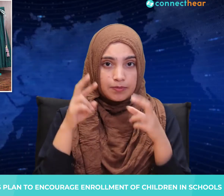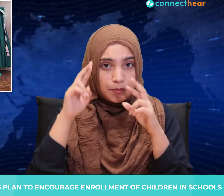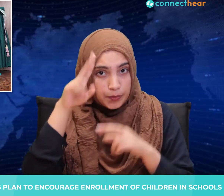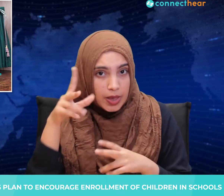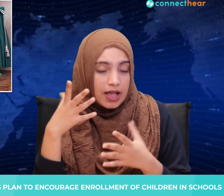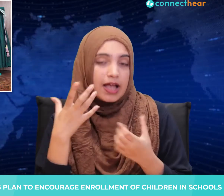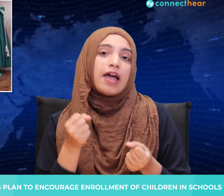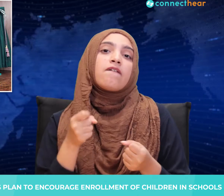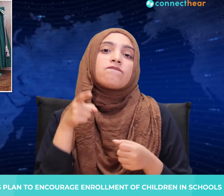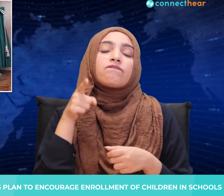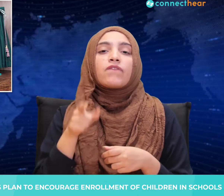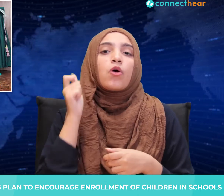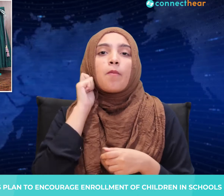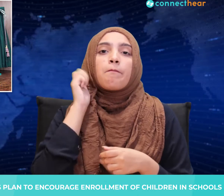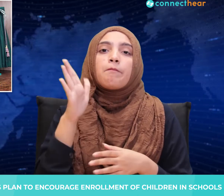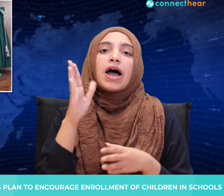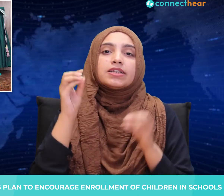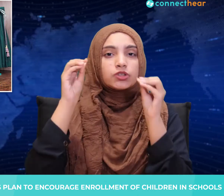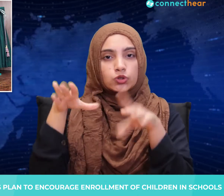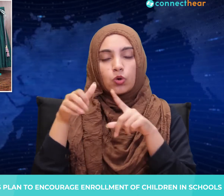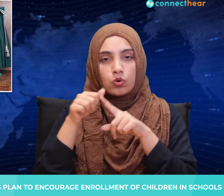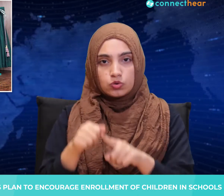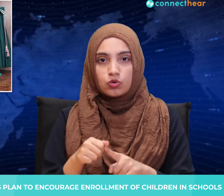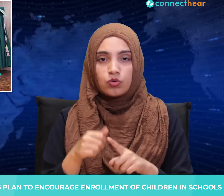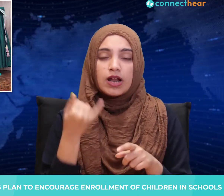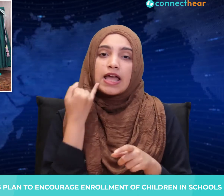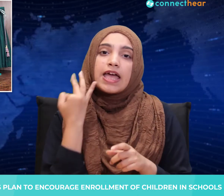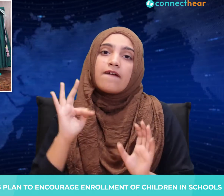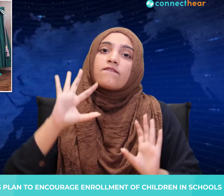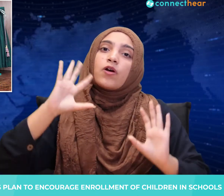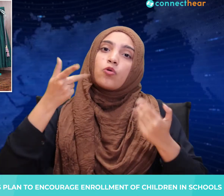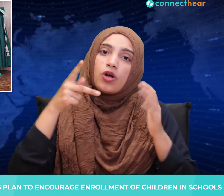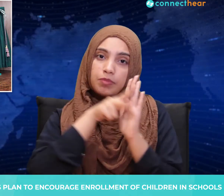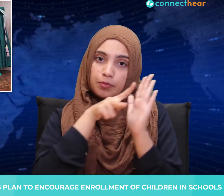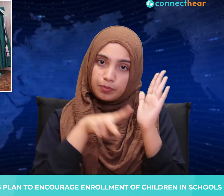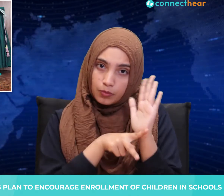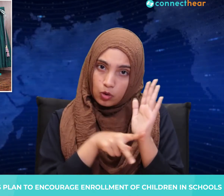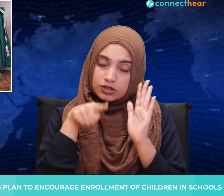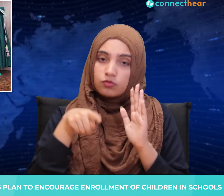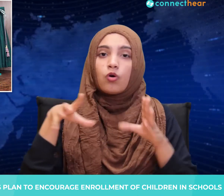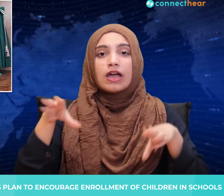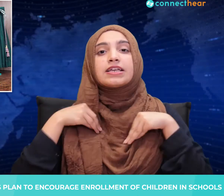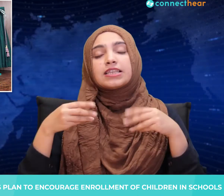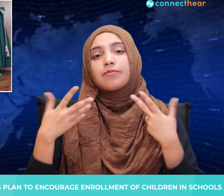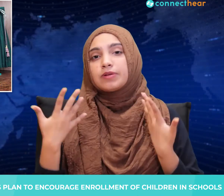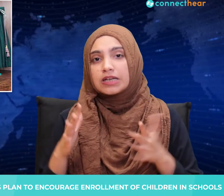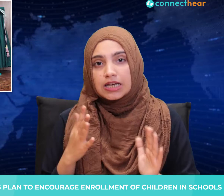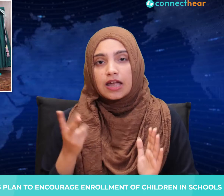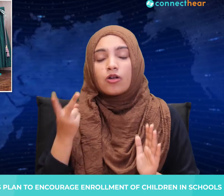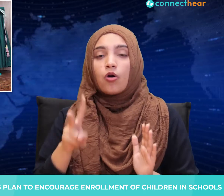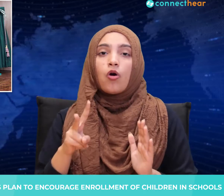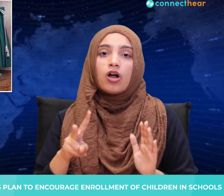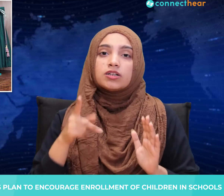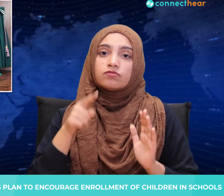effective implementation of government policies for the promotion of higher education could be ensured.